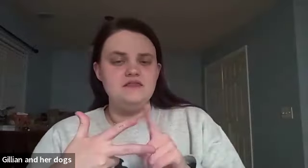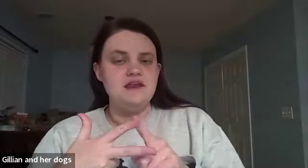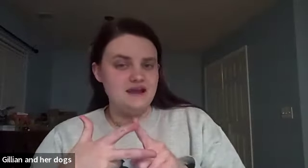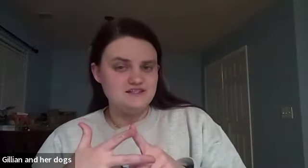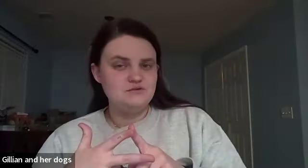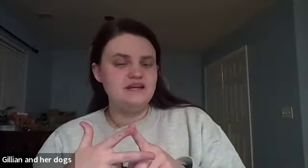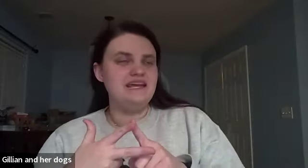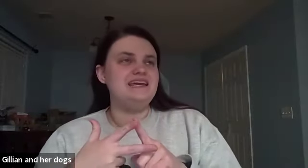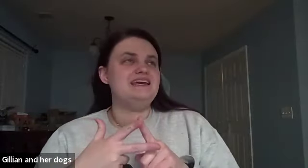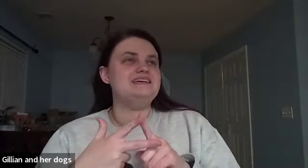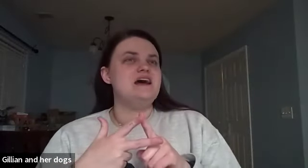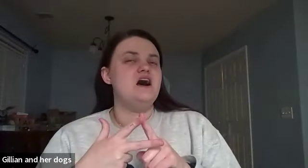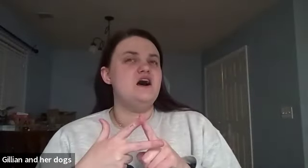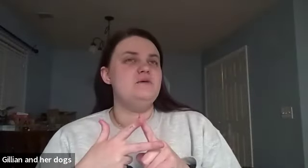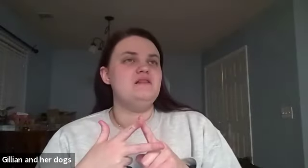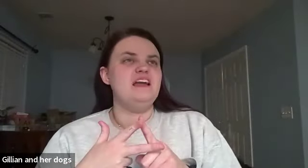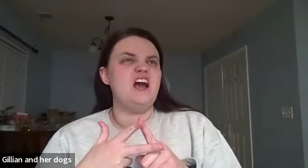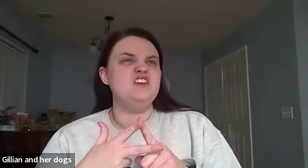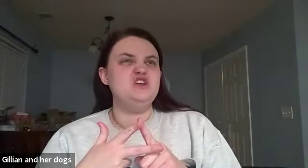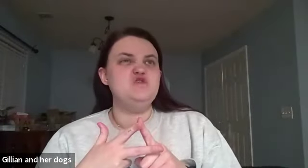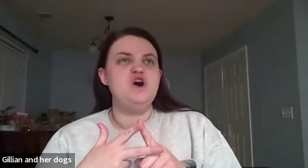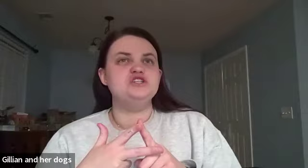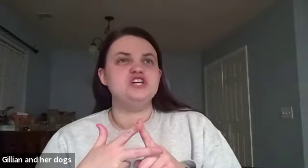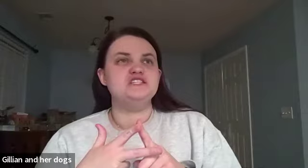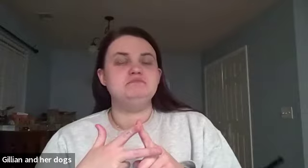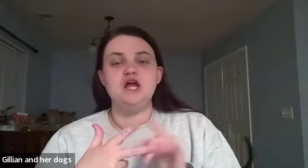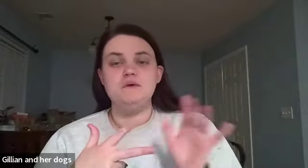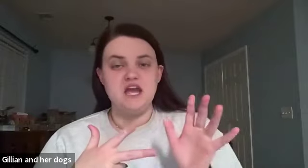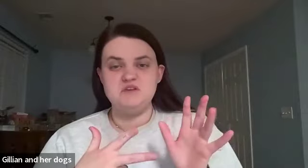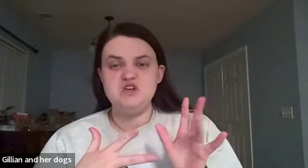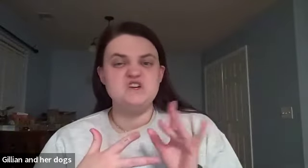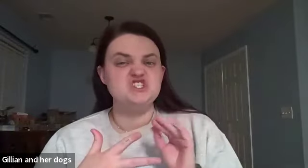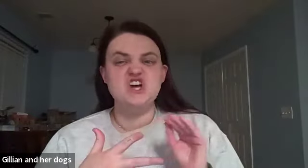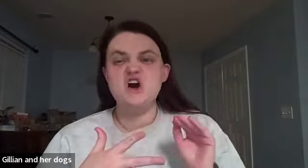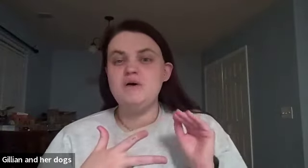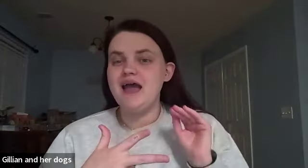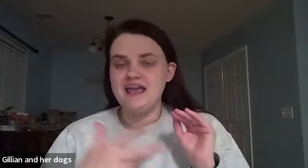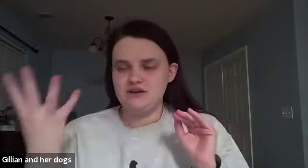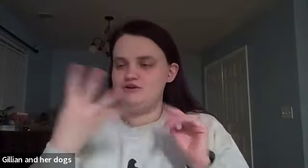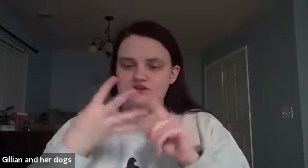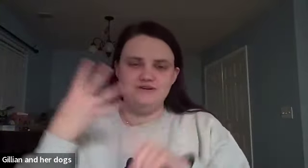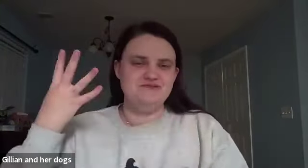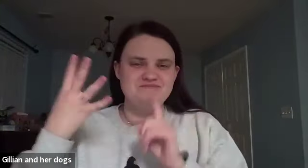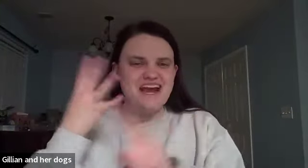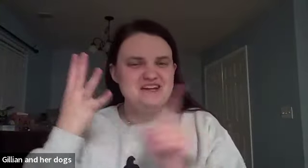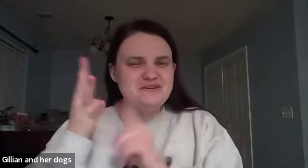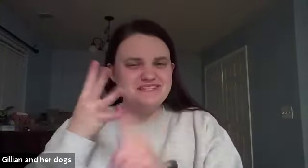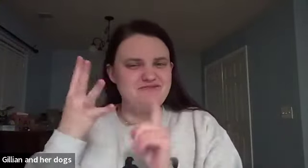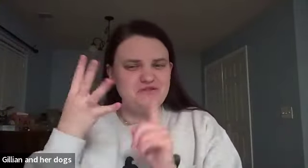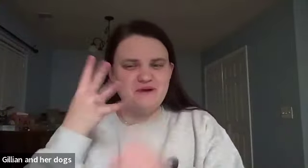The next one is like you are just blowing up. You are so angry. Oh no, there is 4. I knew there was a 4th one. I